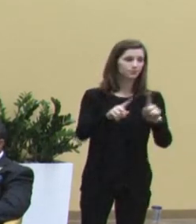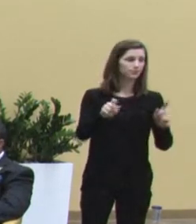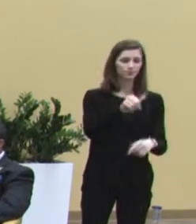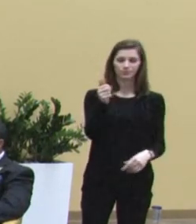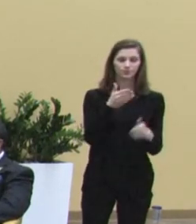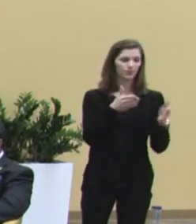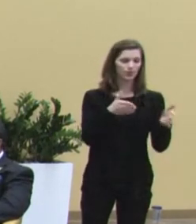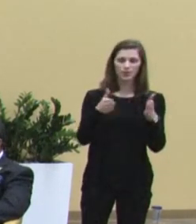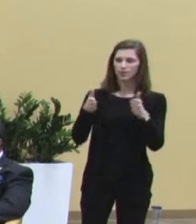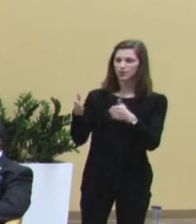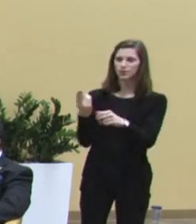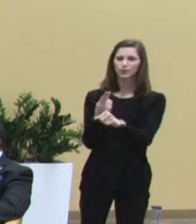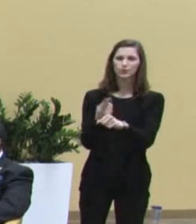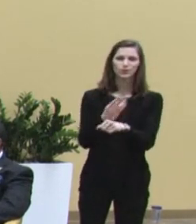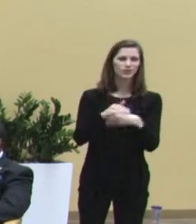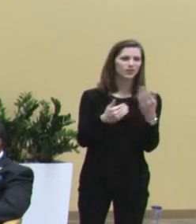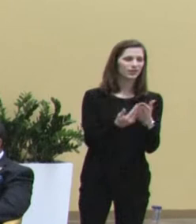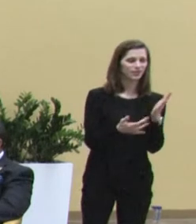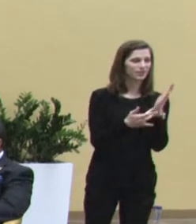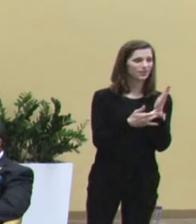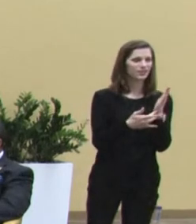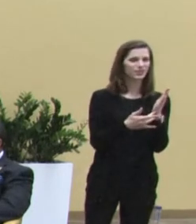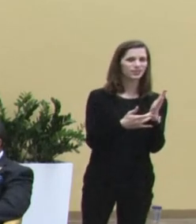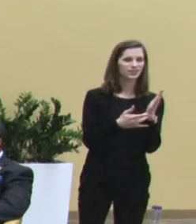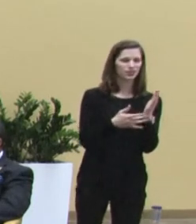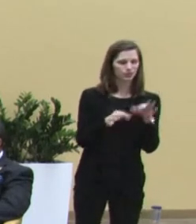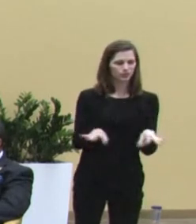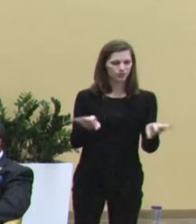it's important that we have people in my